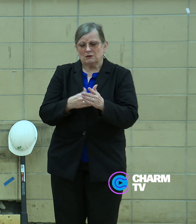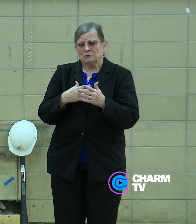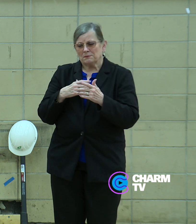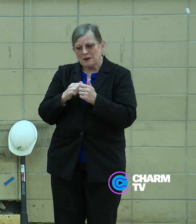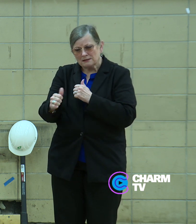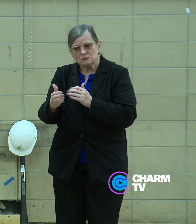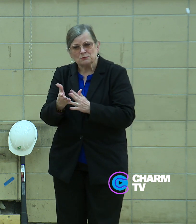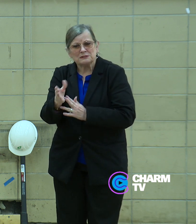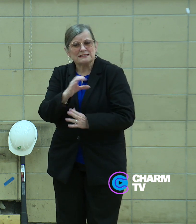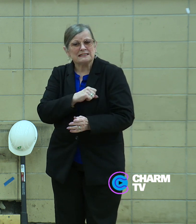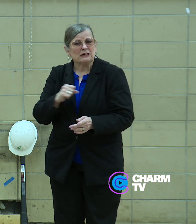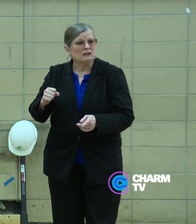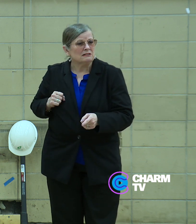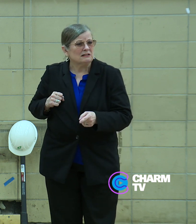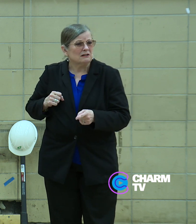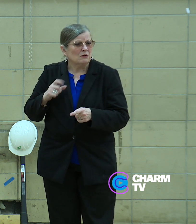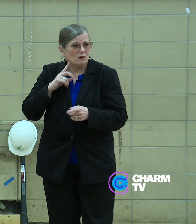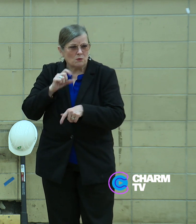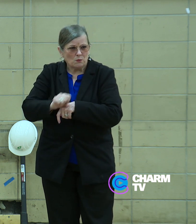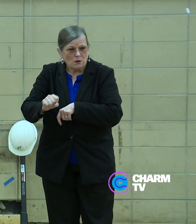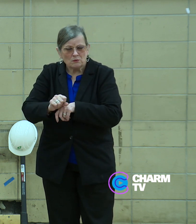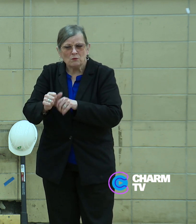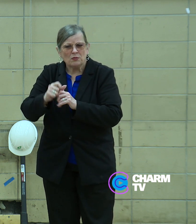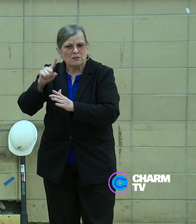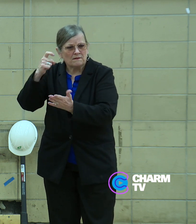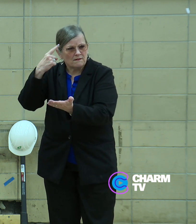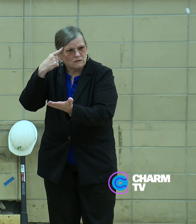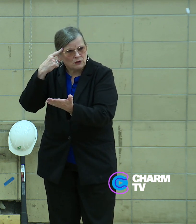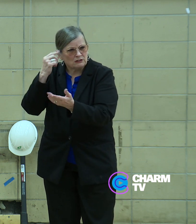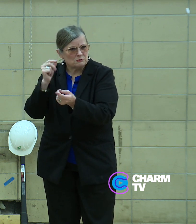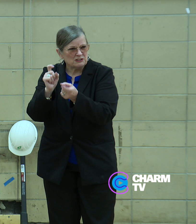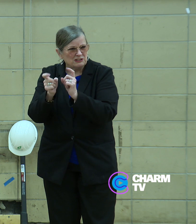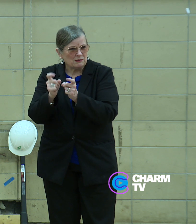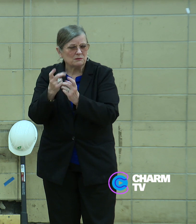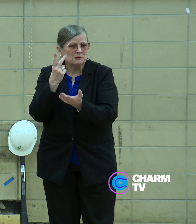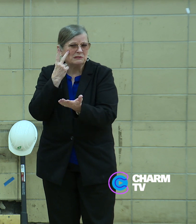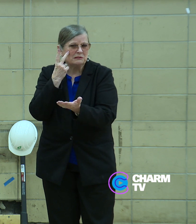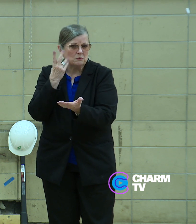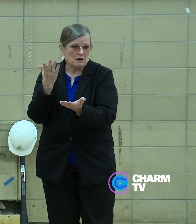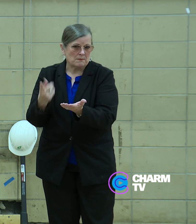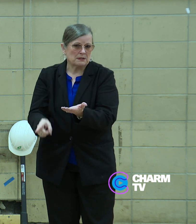going and working with them, working with the governor to make sure that these changes happen.